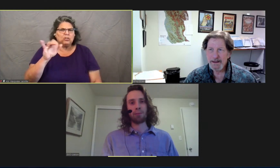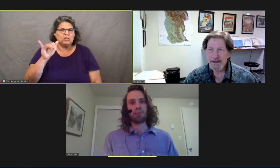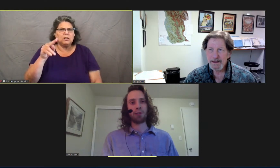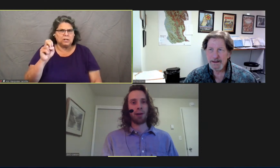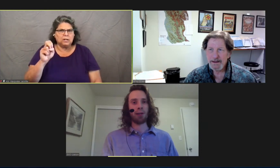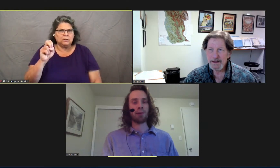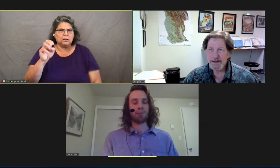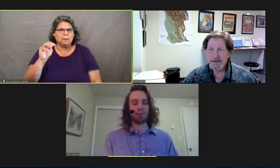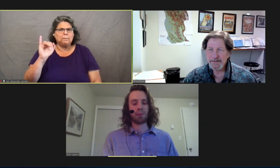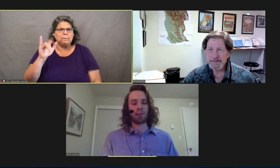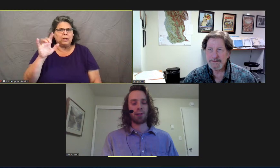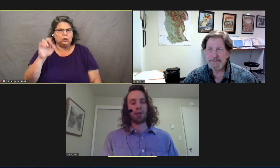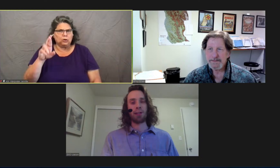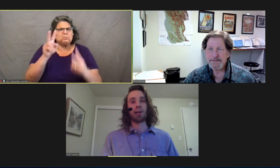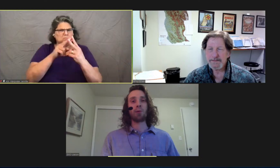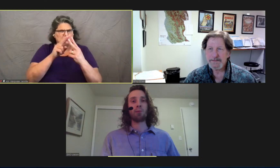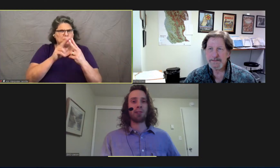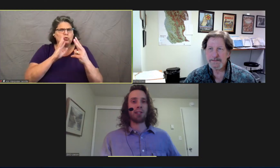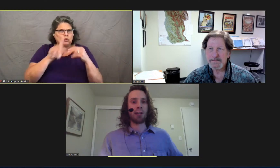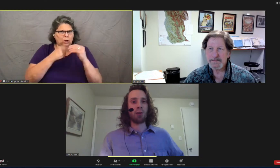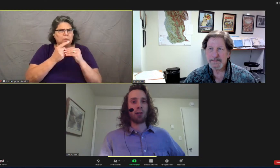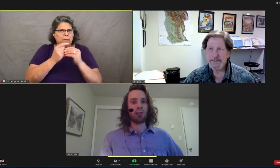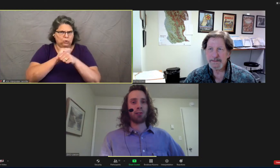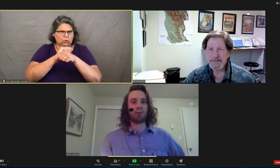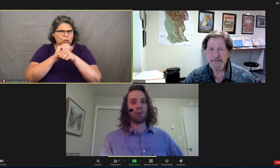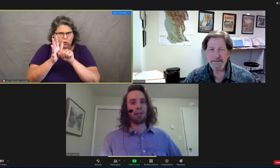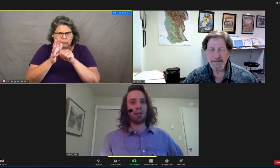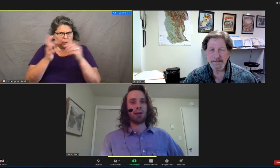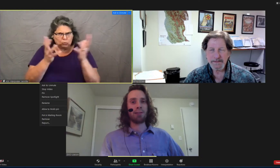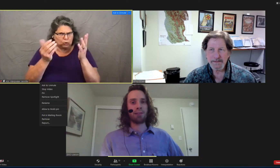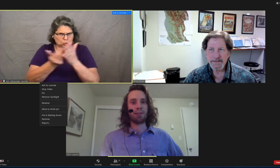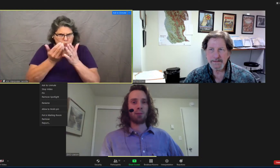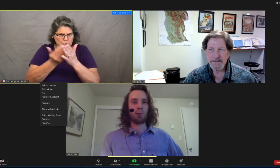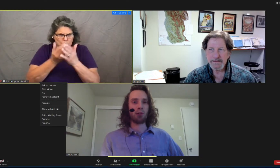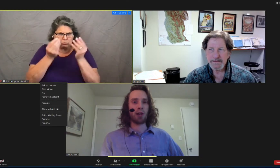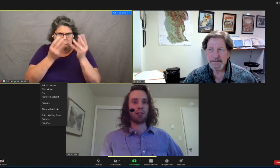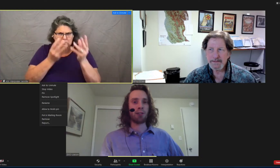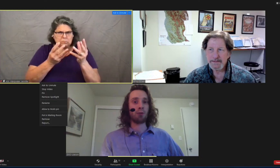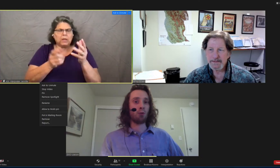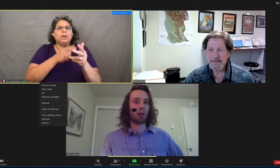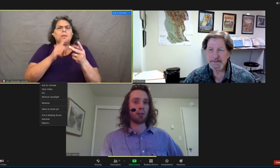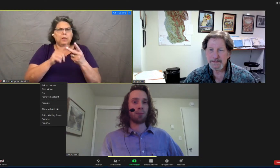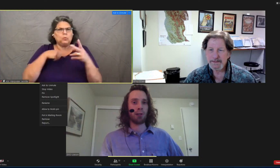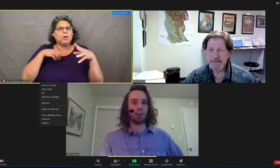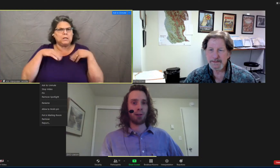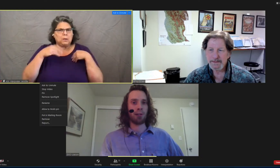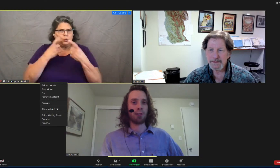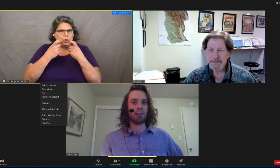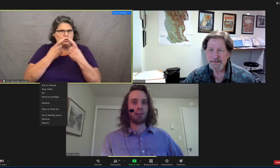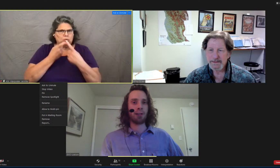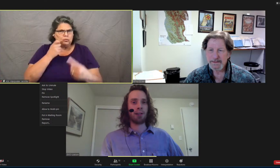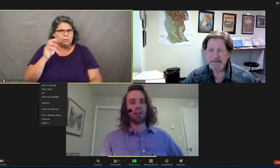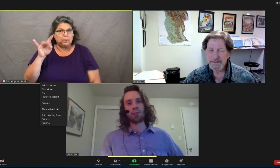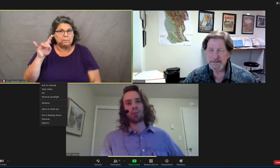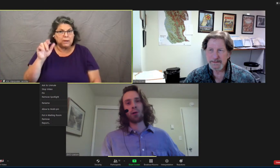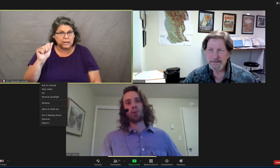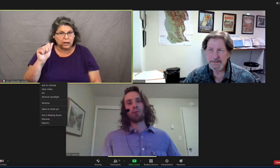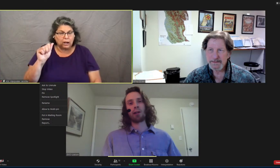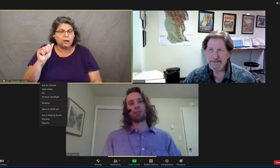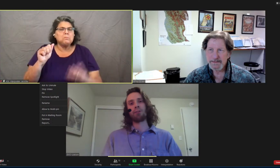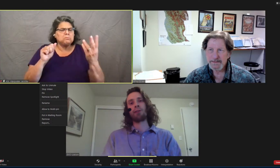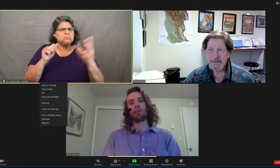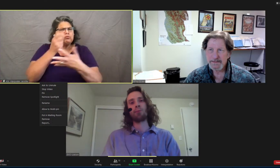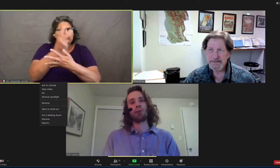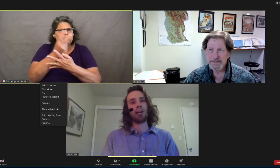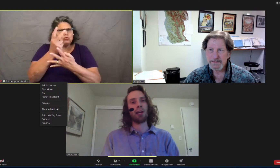from them for the county. Then we'll move into taking questions from the media, and we'll try and get to 2 questions for each outlet. And as well, we'll